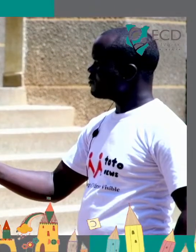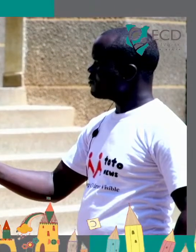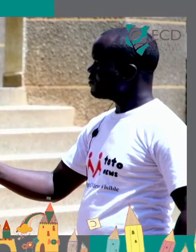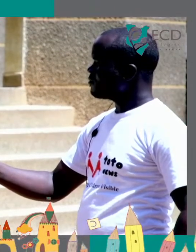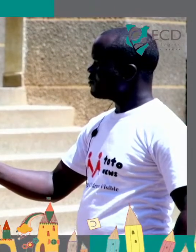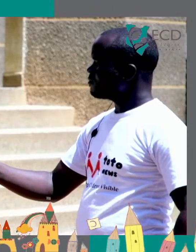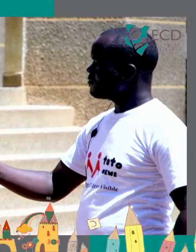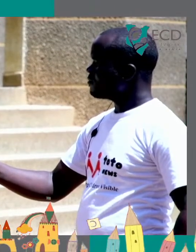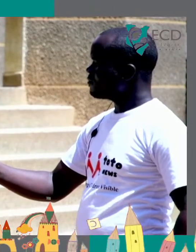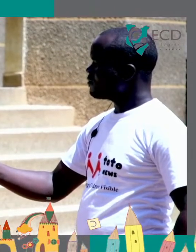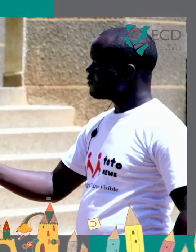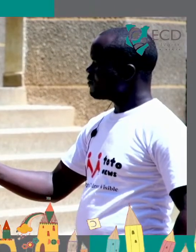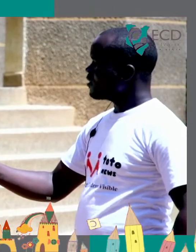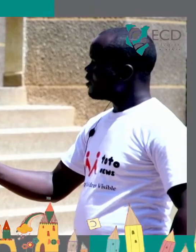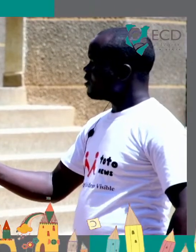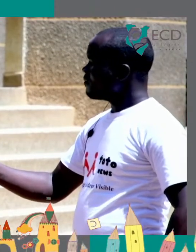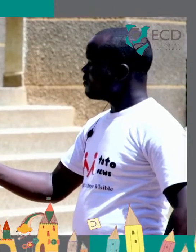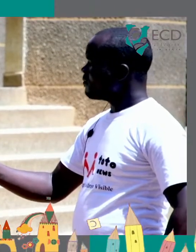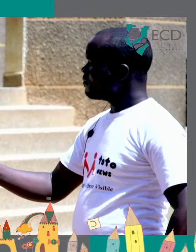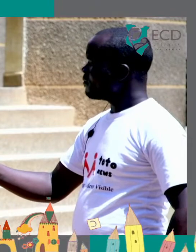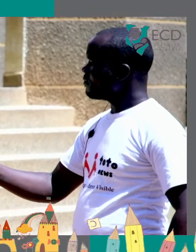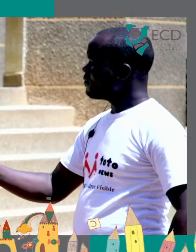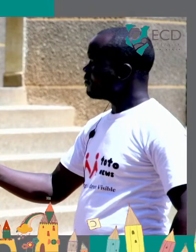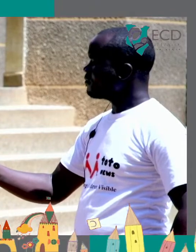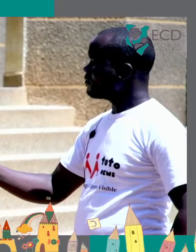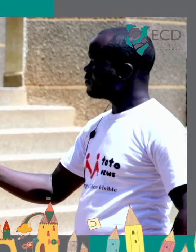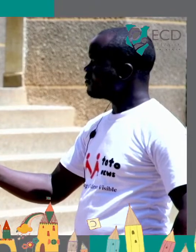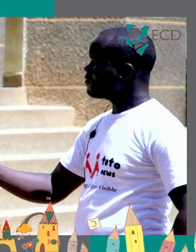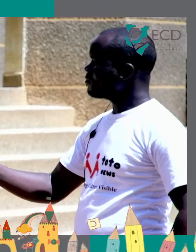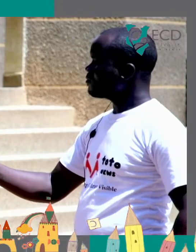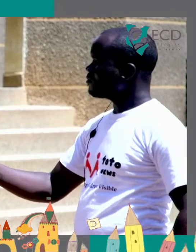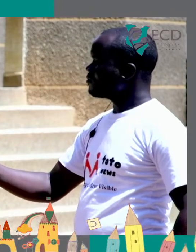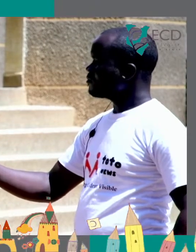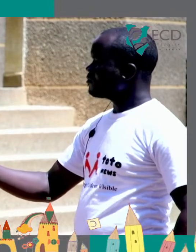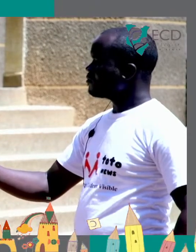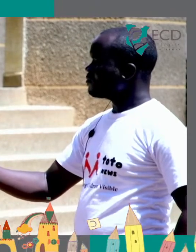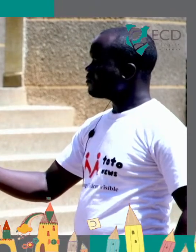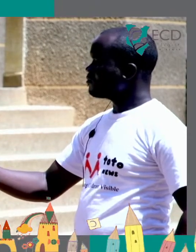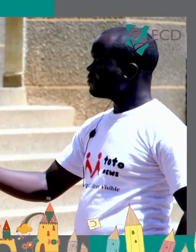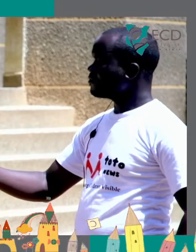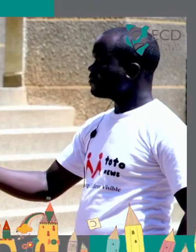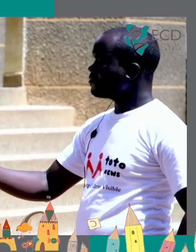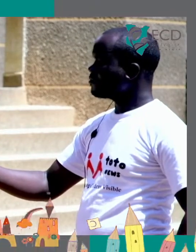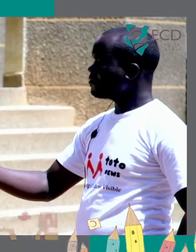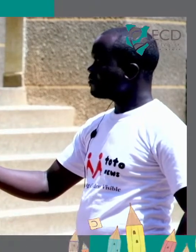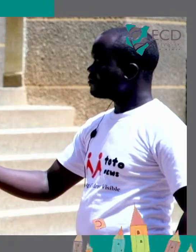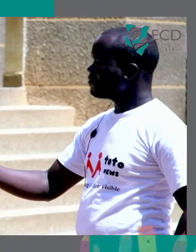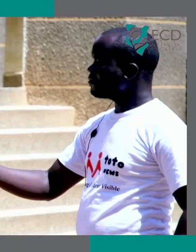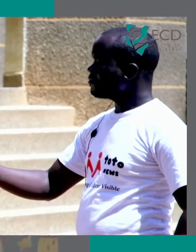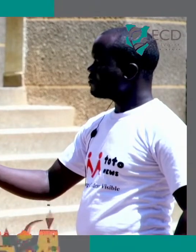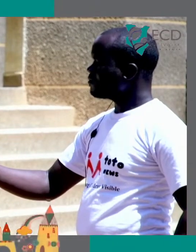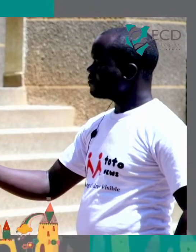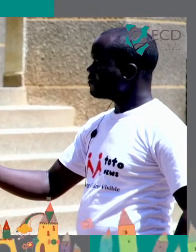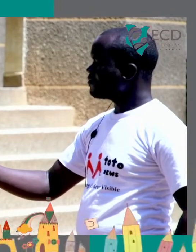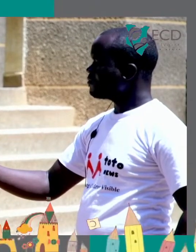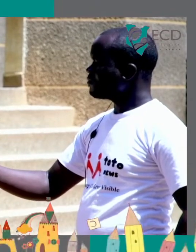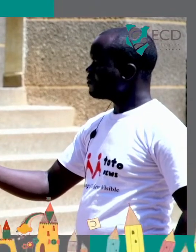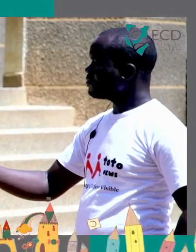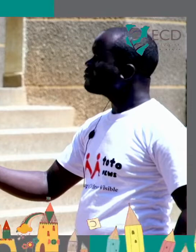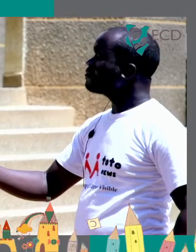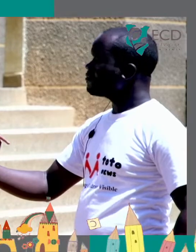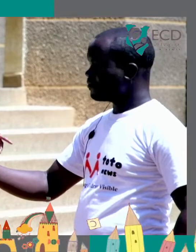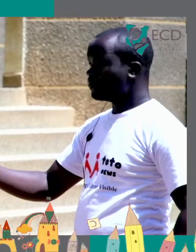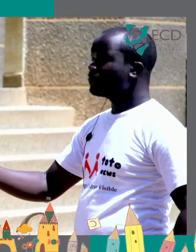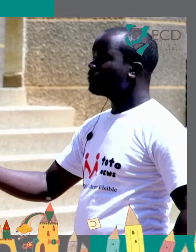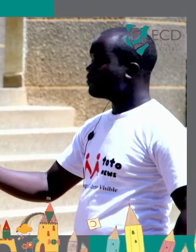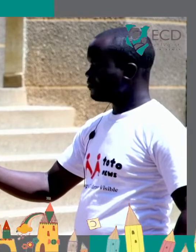care of during this particular process. And also the representation by the county government officials in these particular functions really brings out the